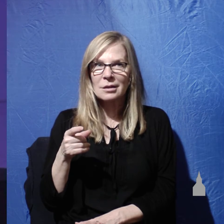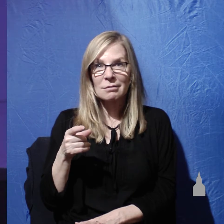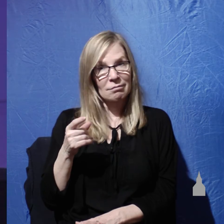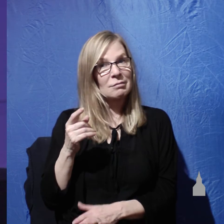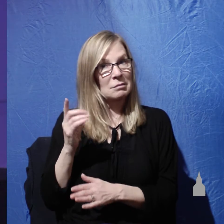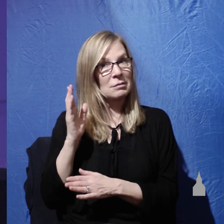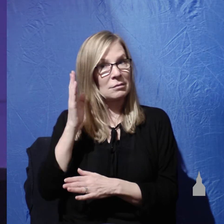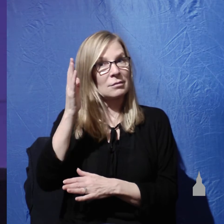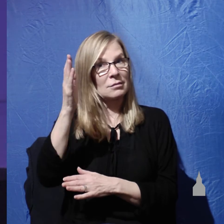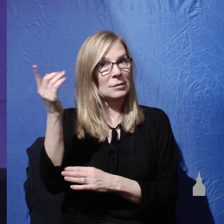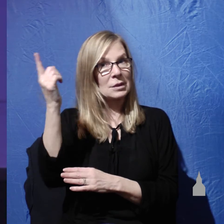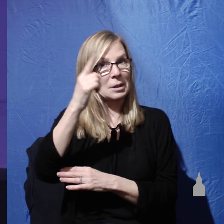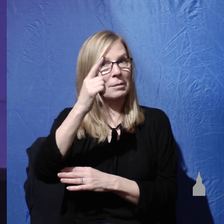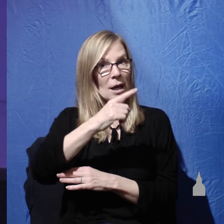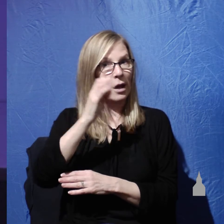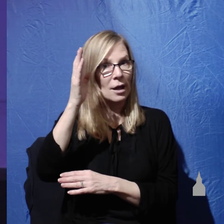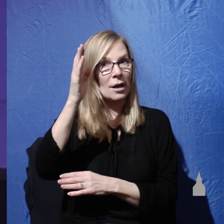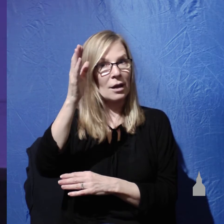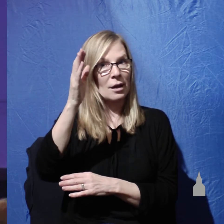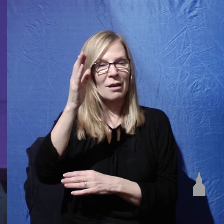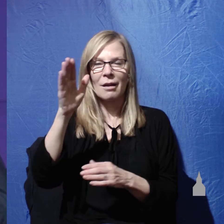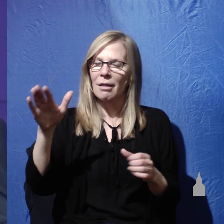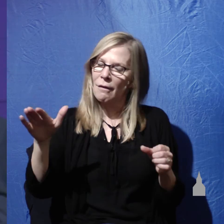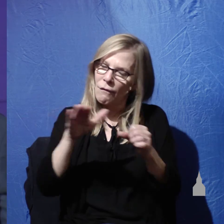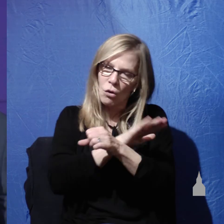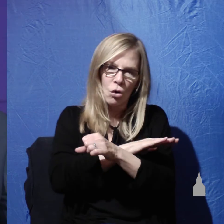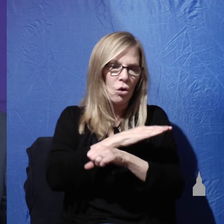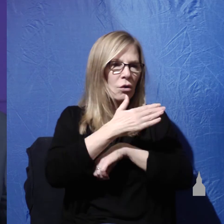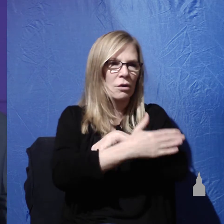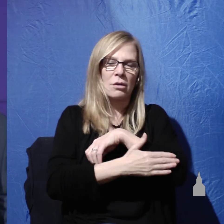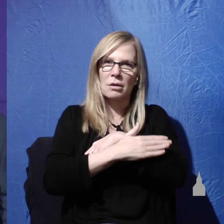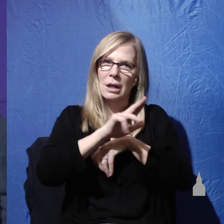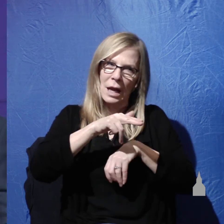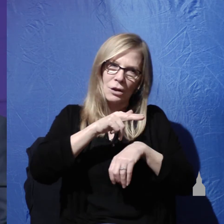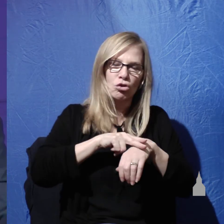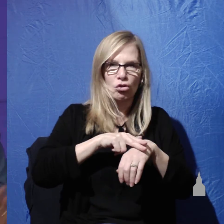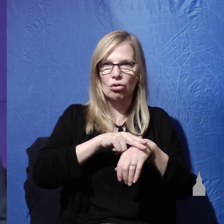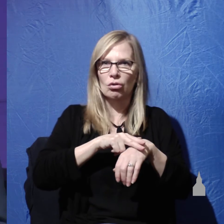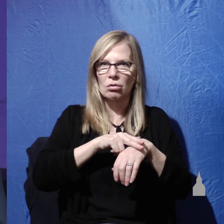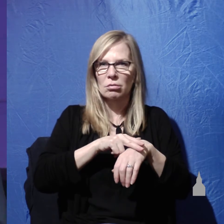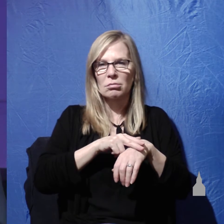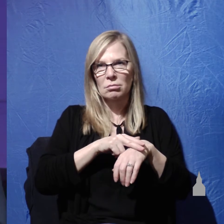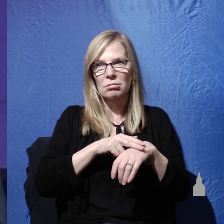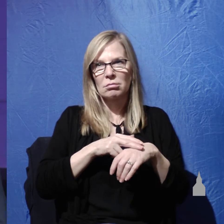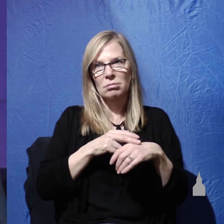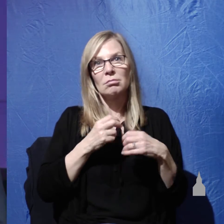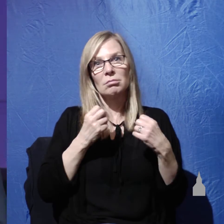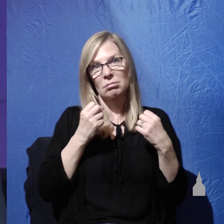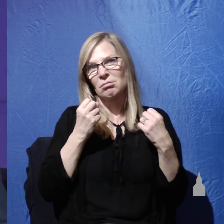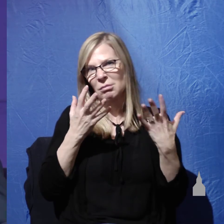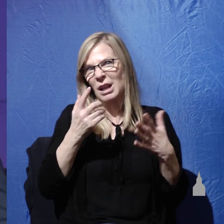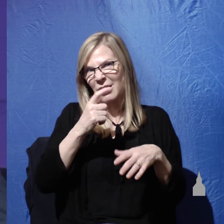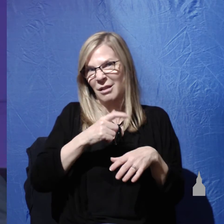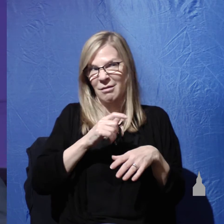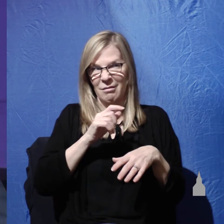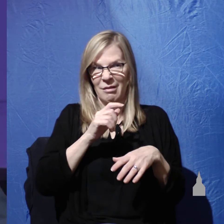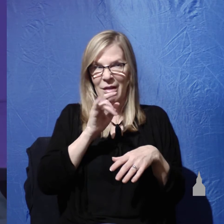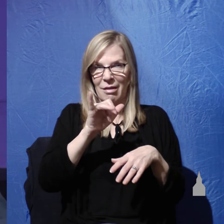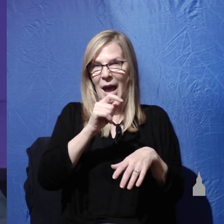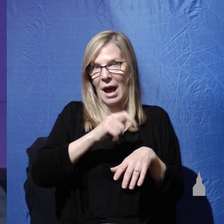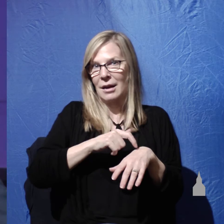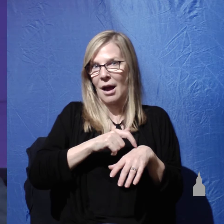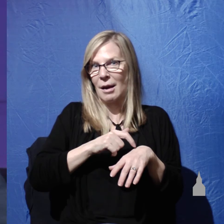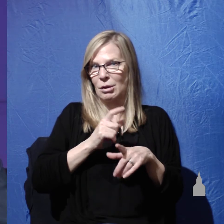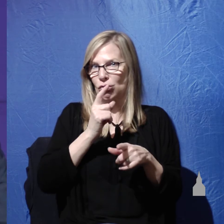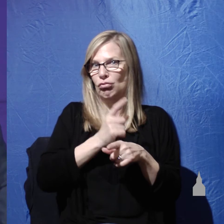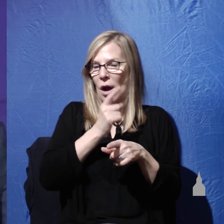And someday, the entire nation, alive at the time, will turn to Christ for salvation,